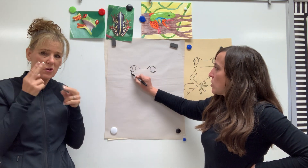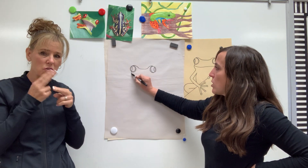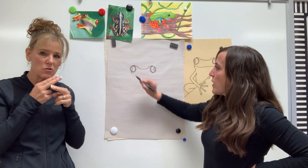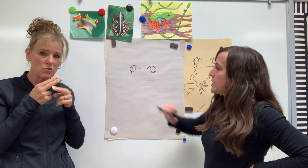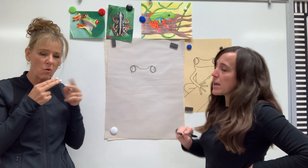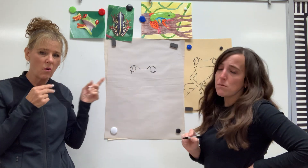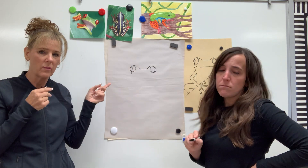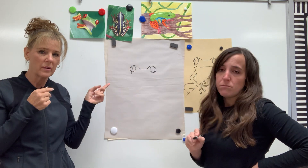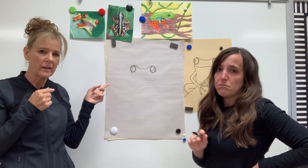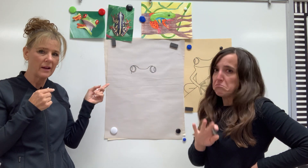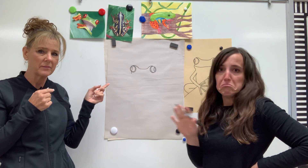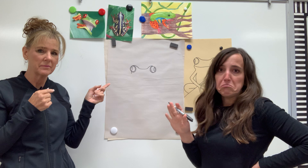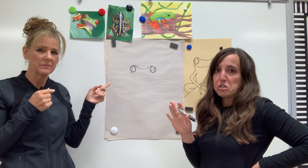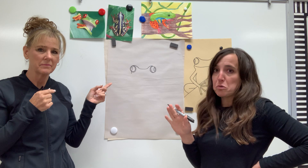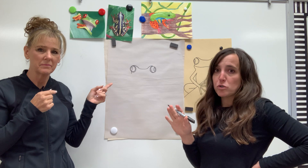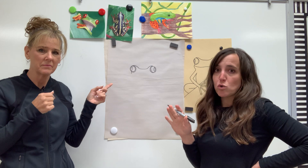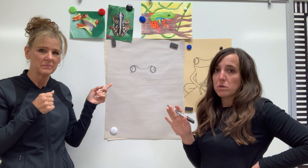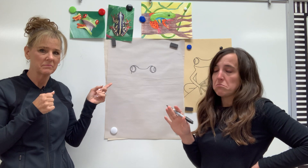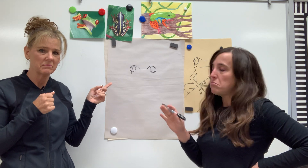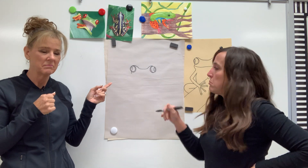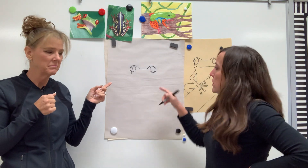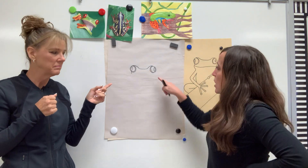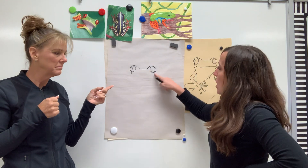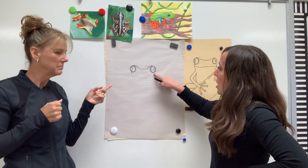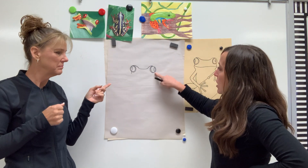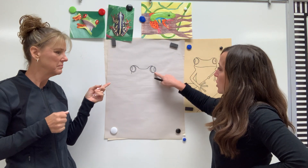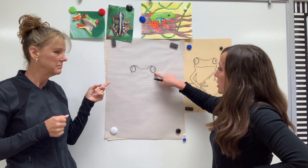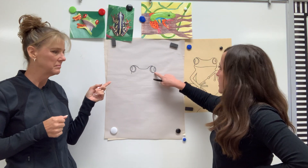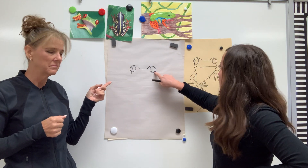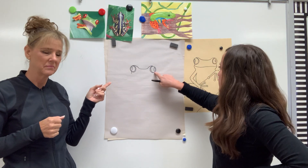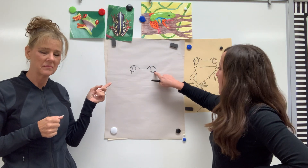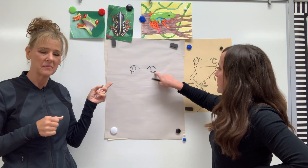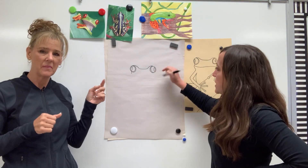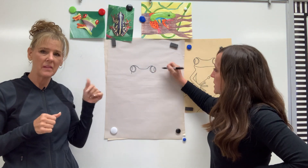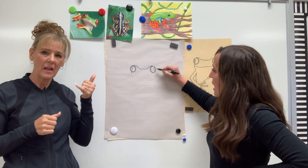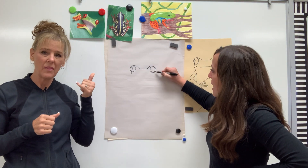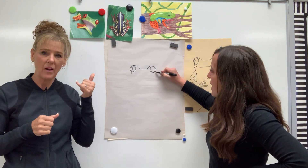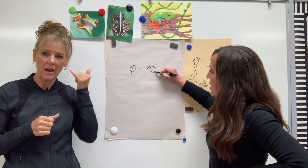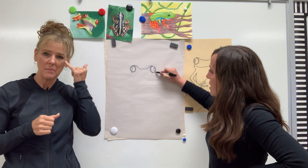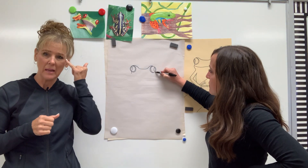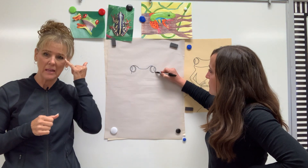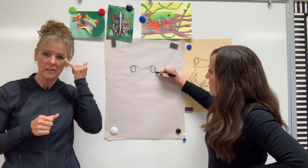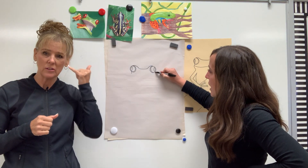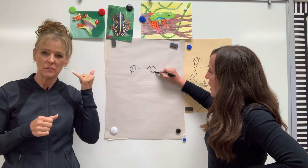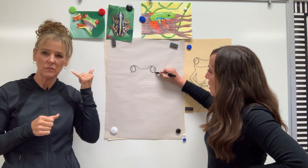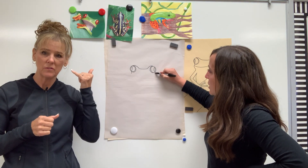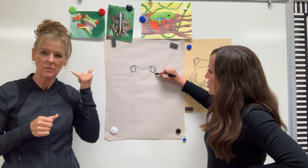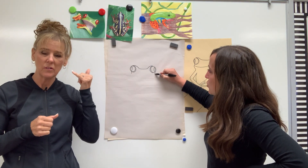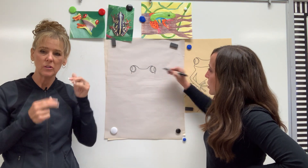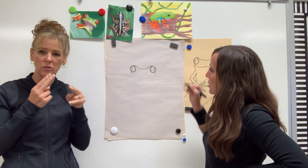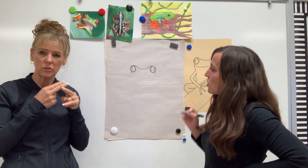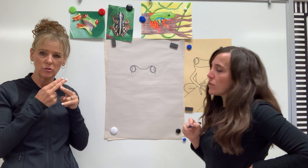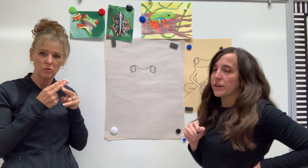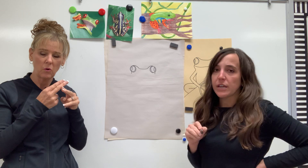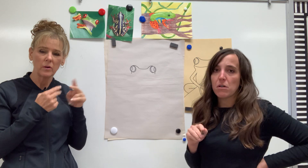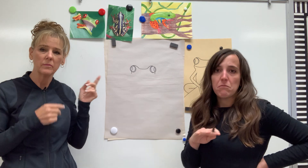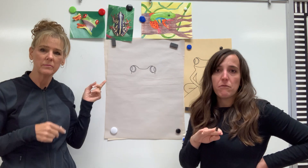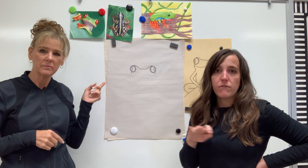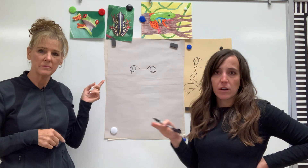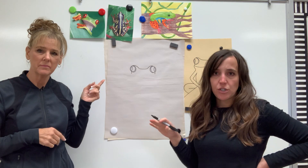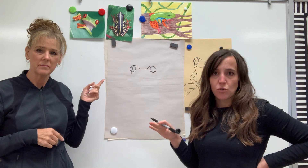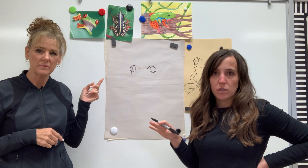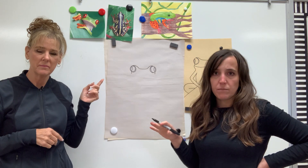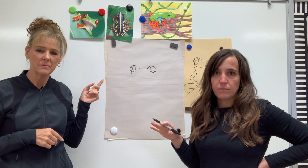short little curve line down, super short. Look at the outside of this slide, very short little curve line